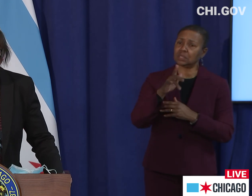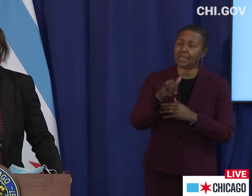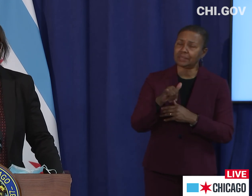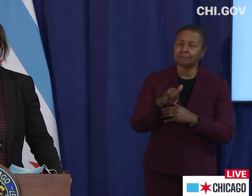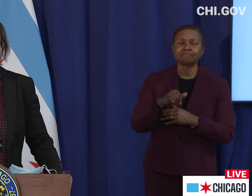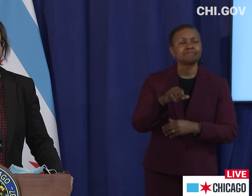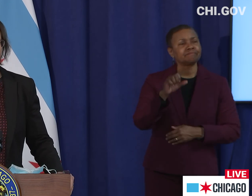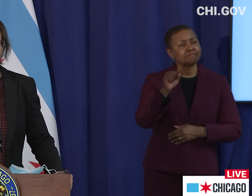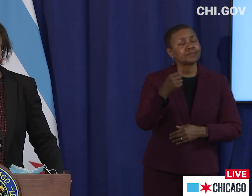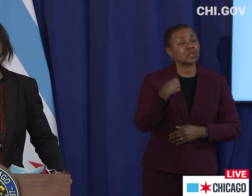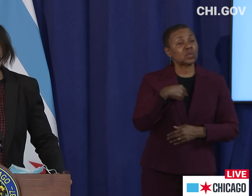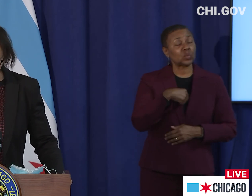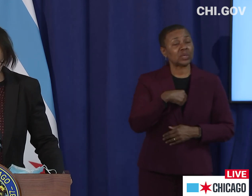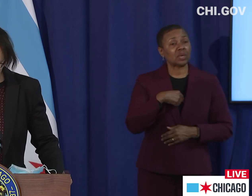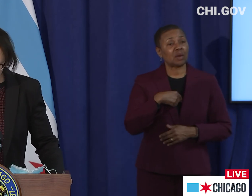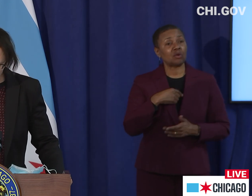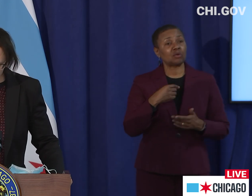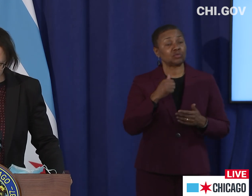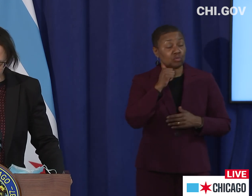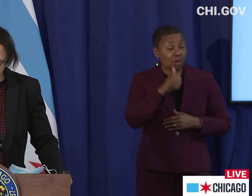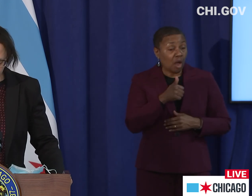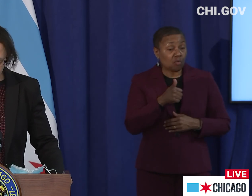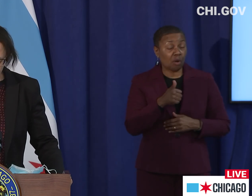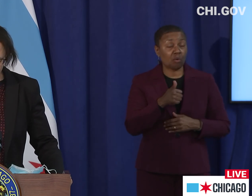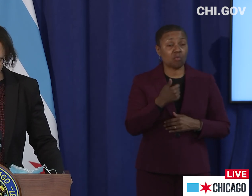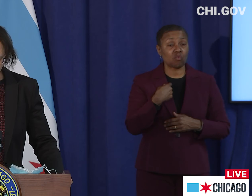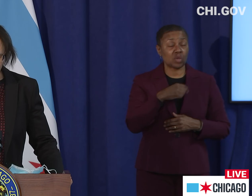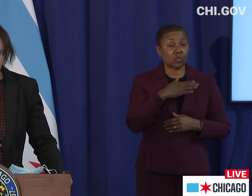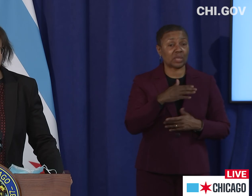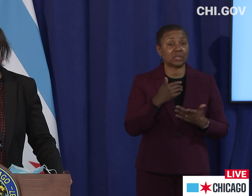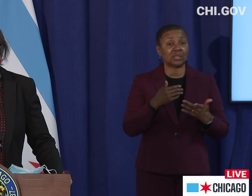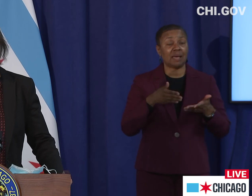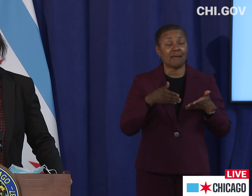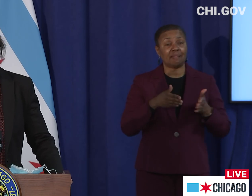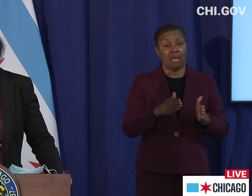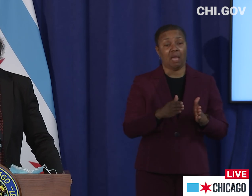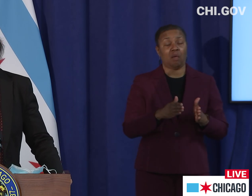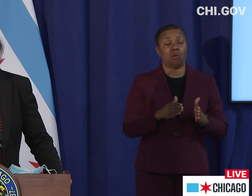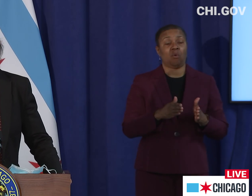are also moving tomorrow to allowing